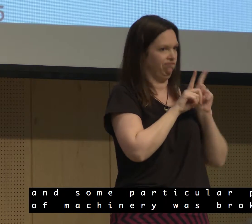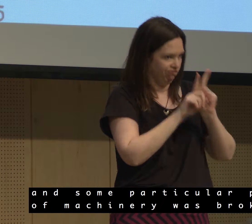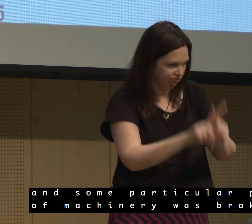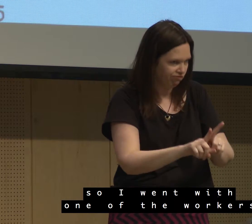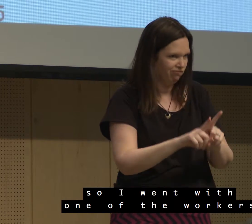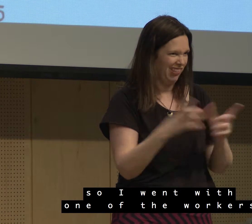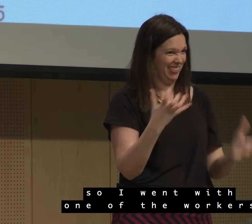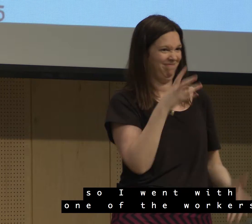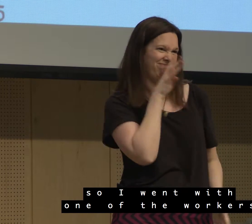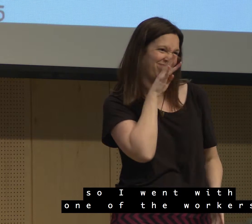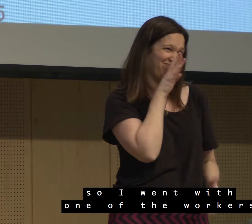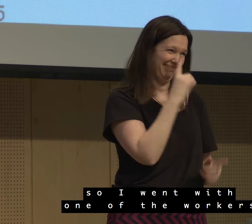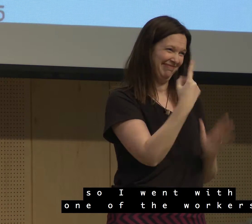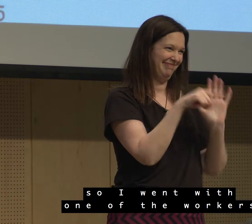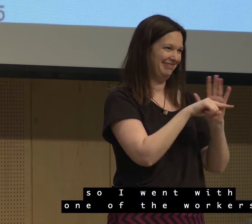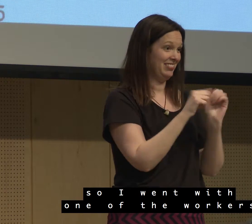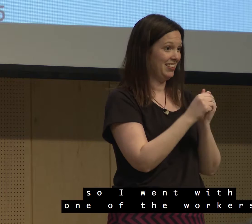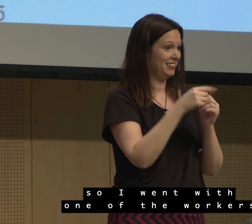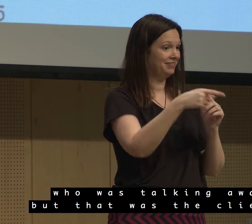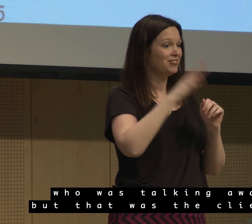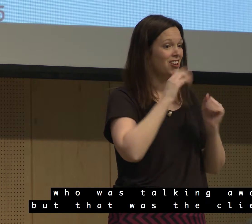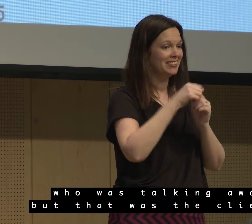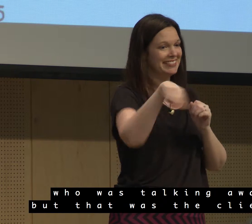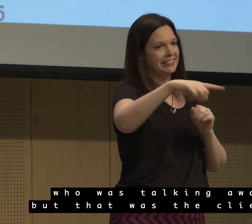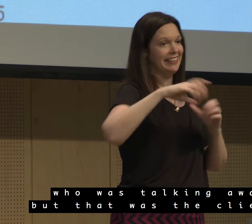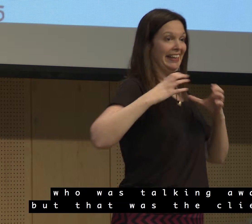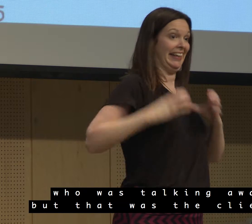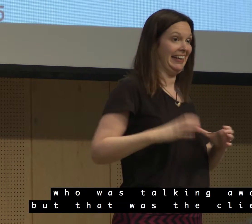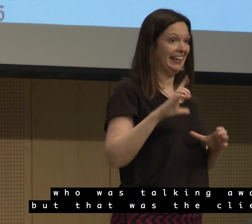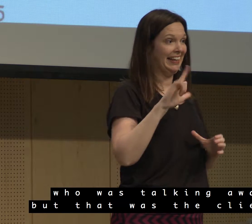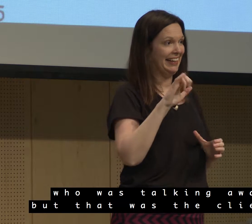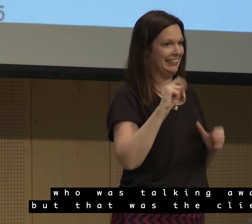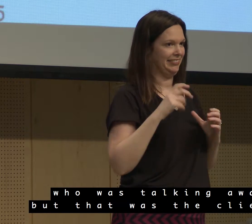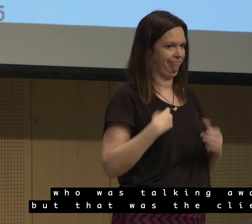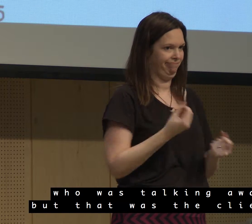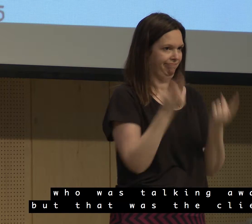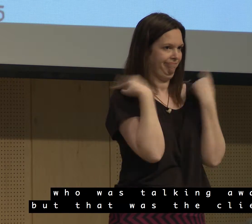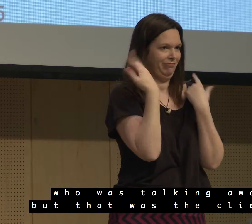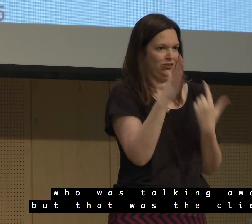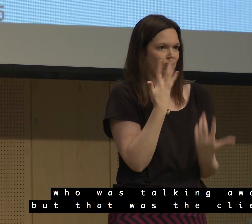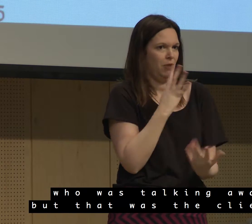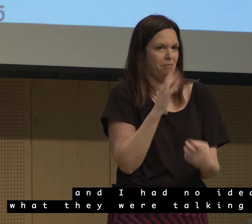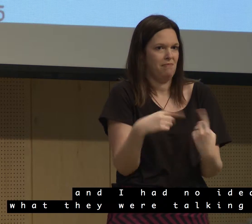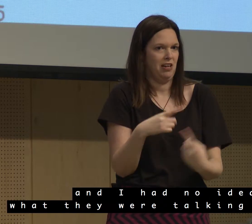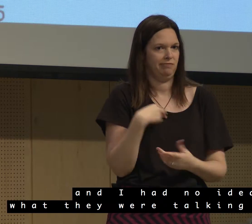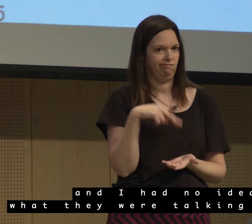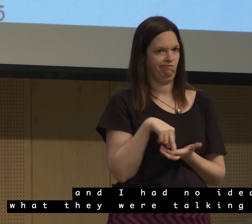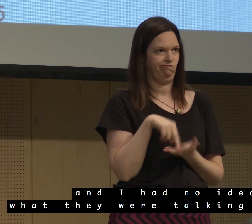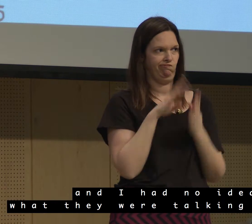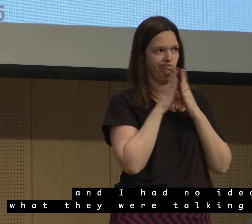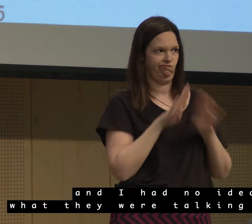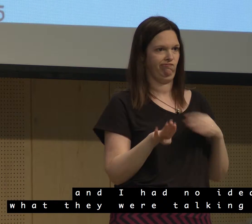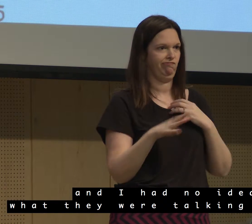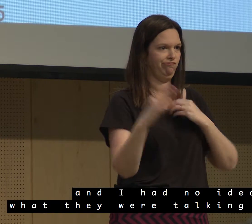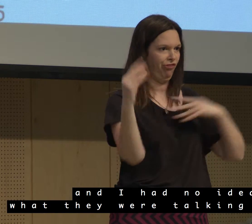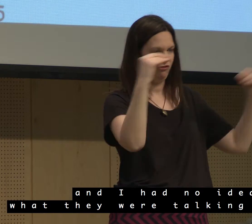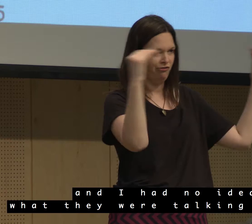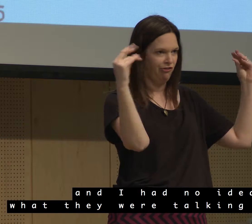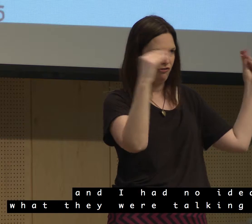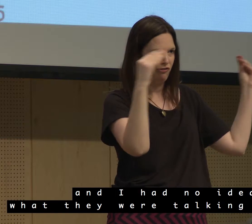was broken, so I went with one of the workers who was talking away, but that was the client, and I had no idea what they were talking